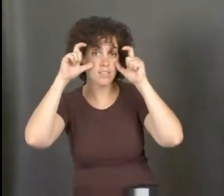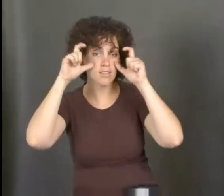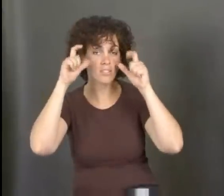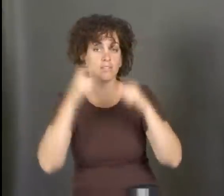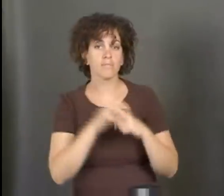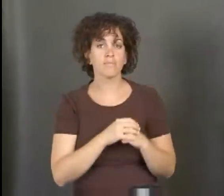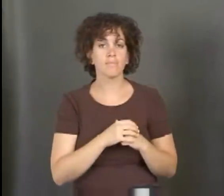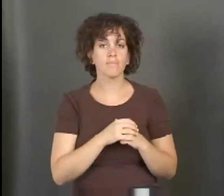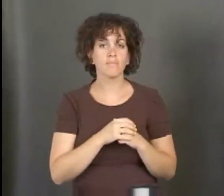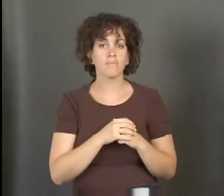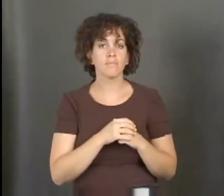Sunglasses.